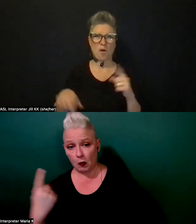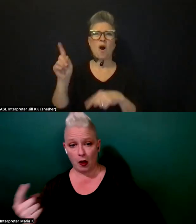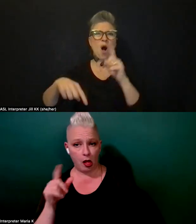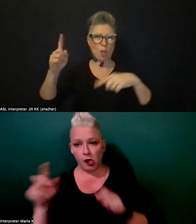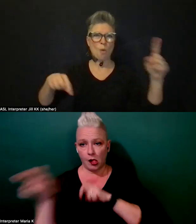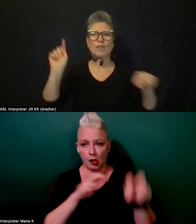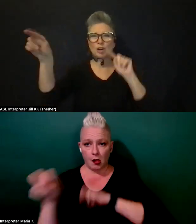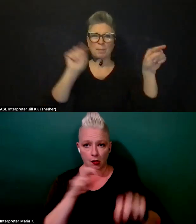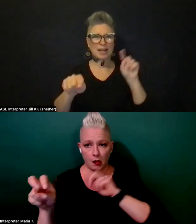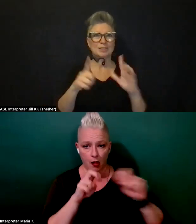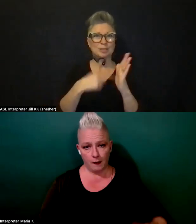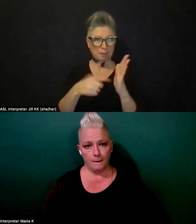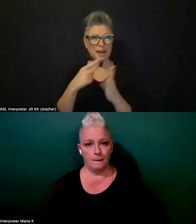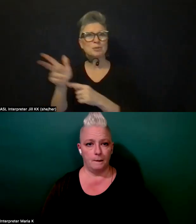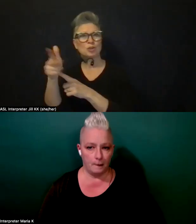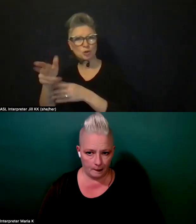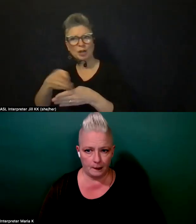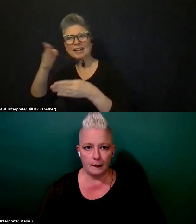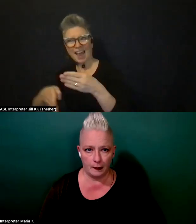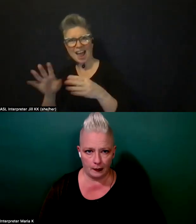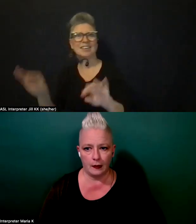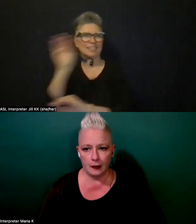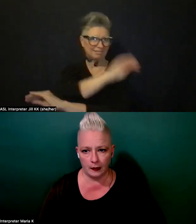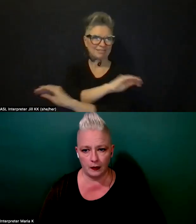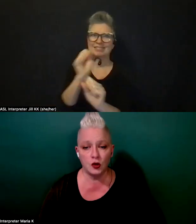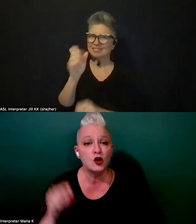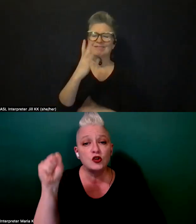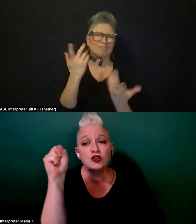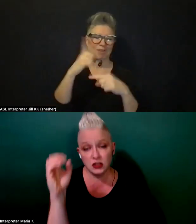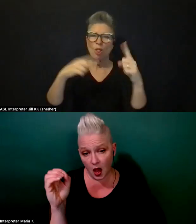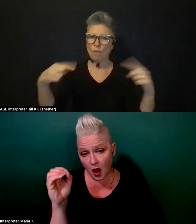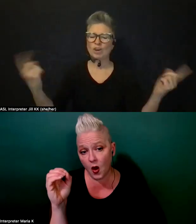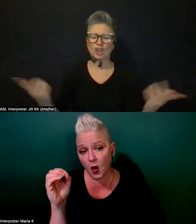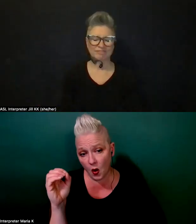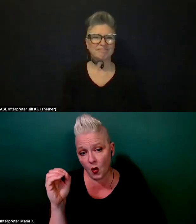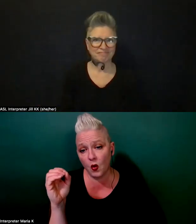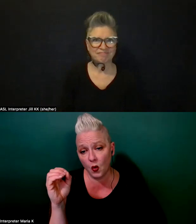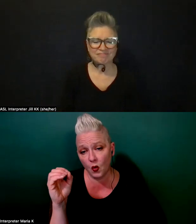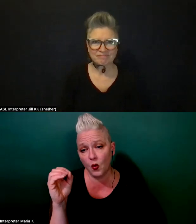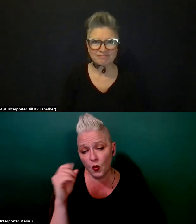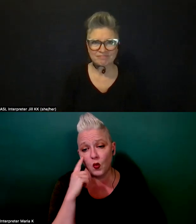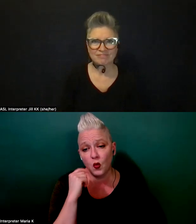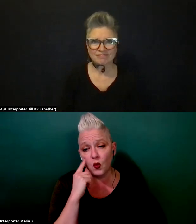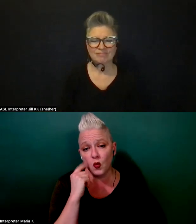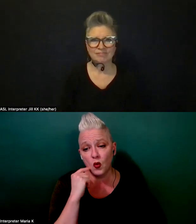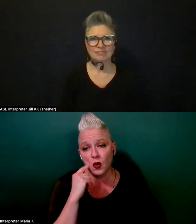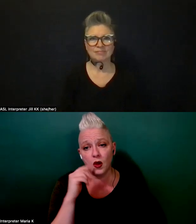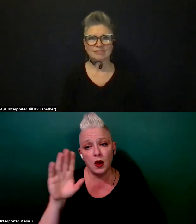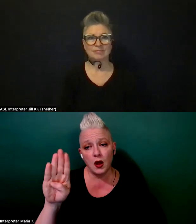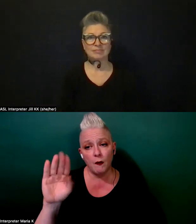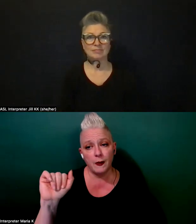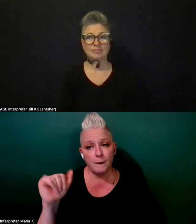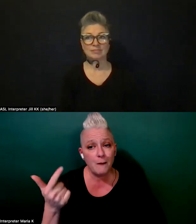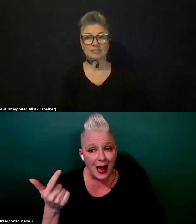that at the end, and then yeah, it's all over the place. So, I with bags and